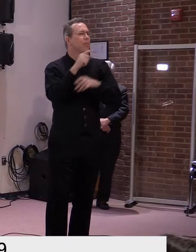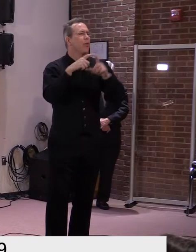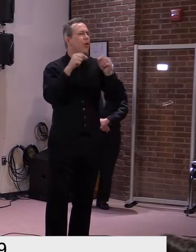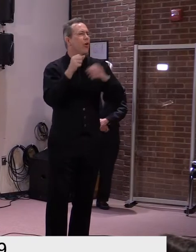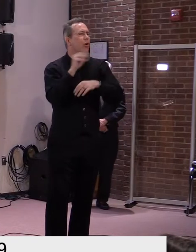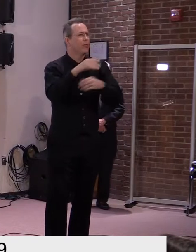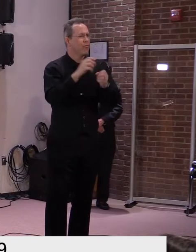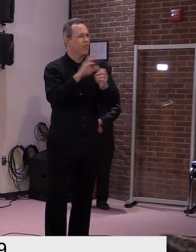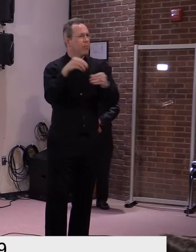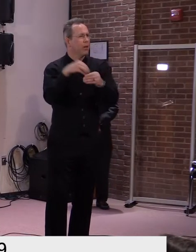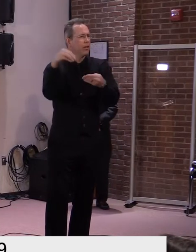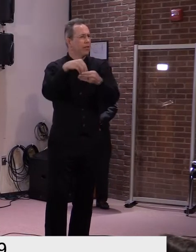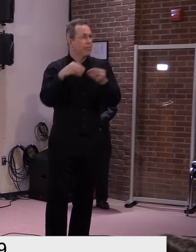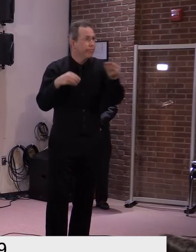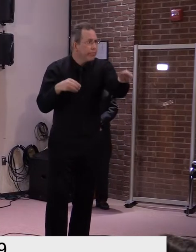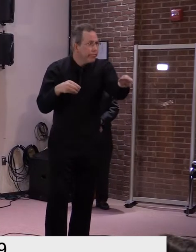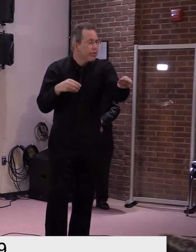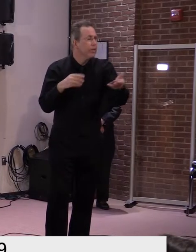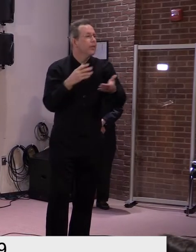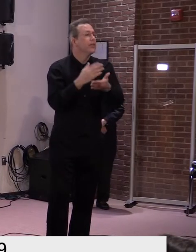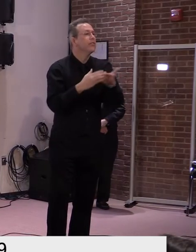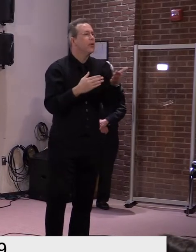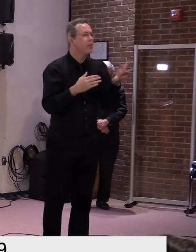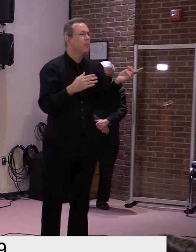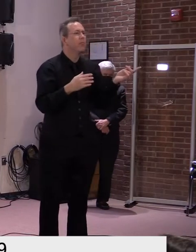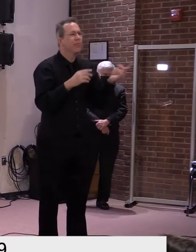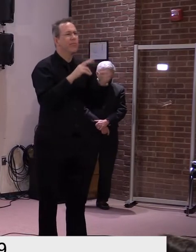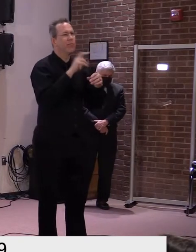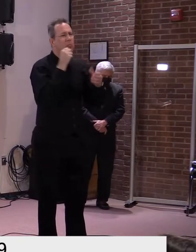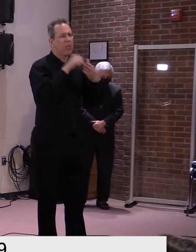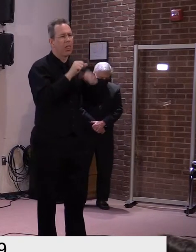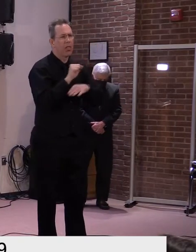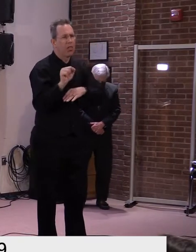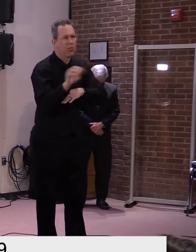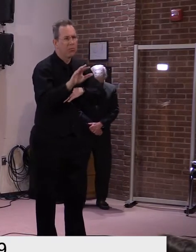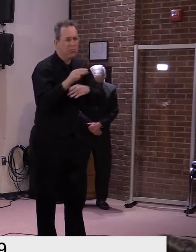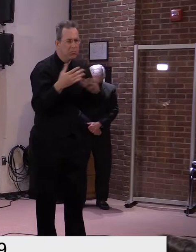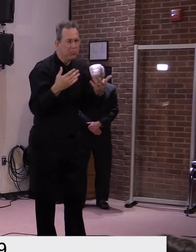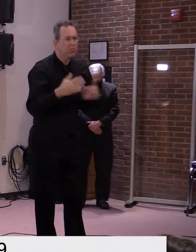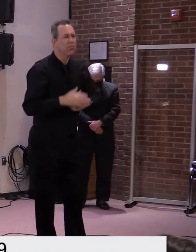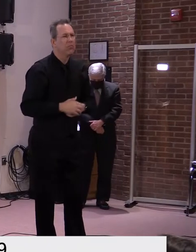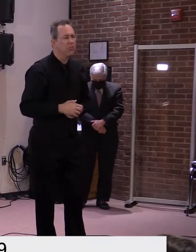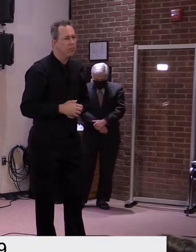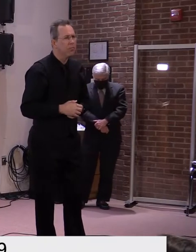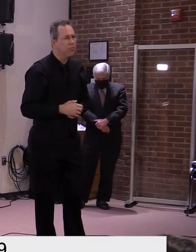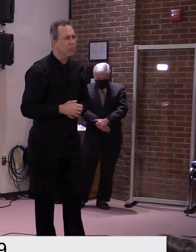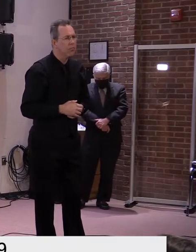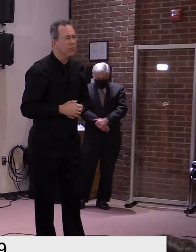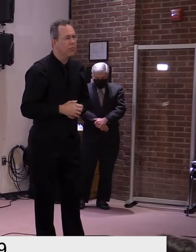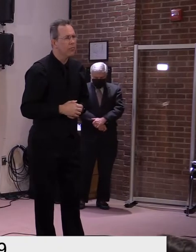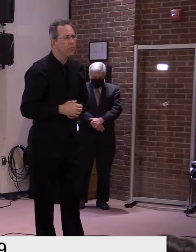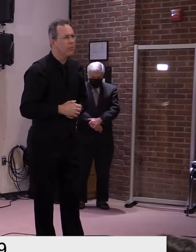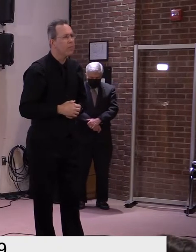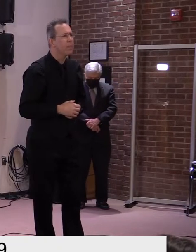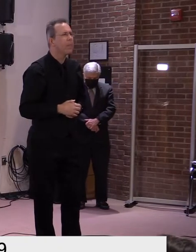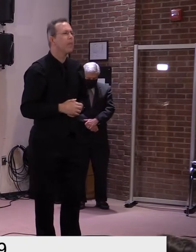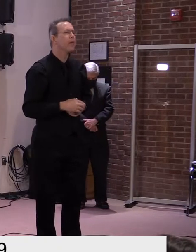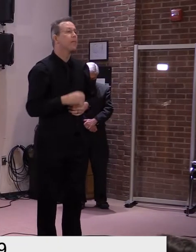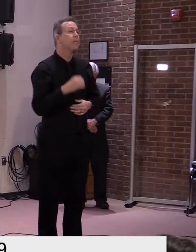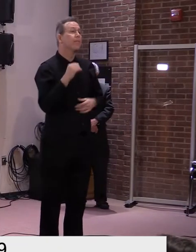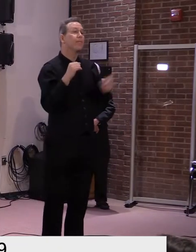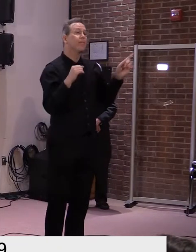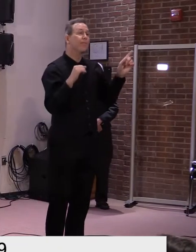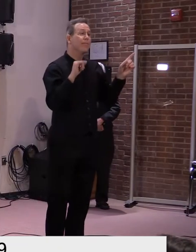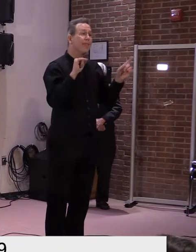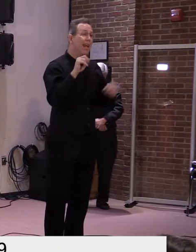Service in the coming weeks. We expect, again, further guidance to be issued by the IRS to address the